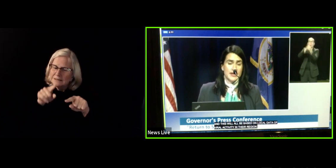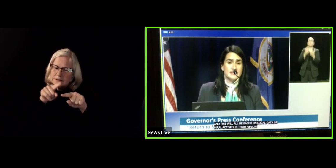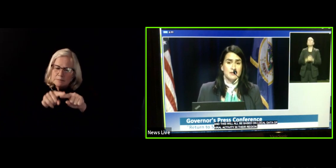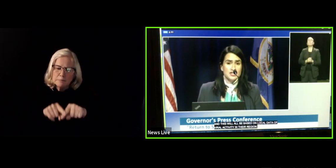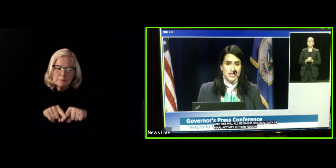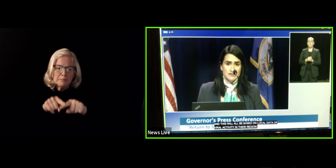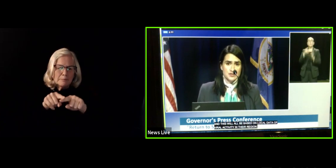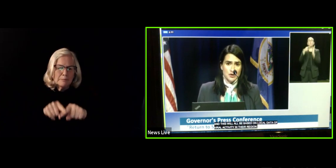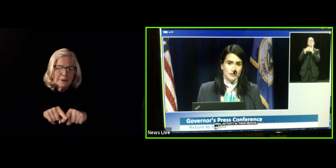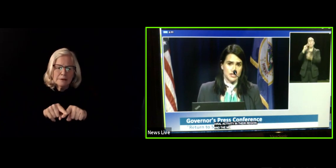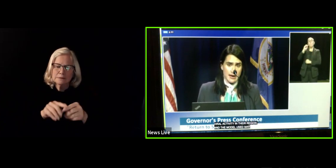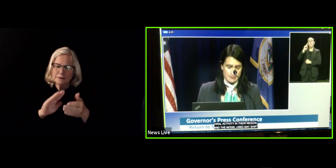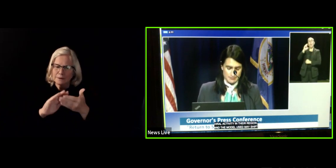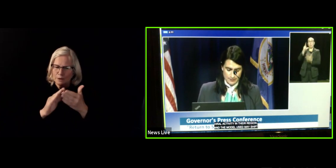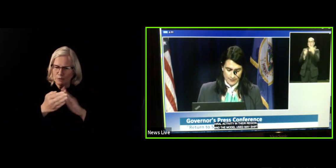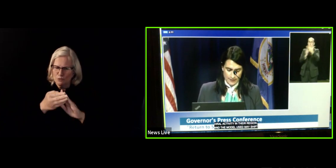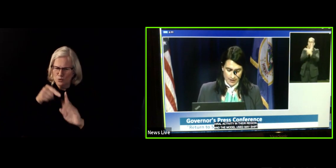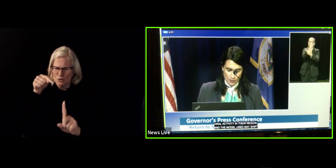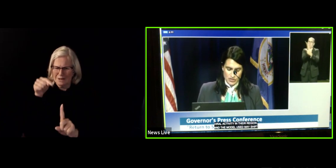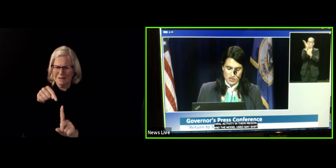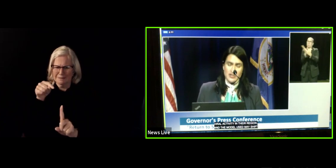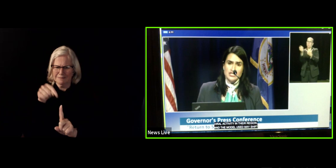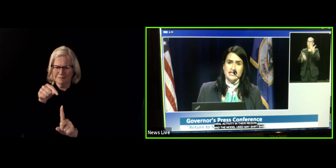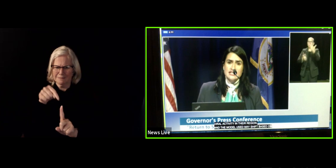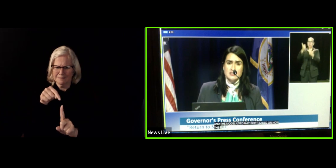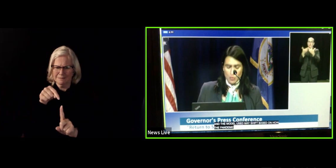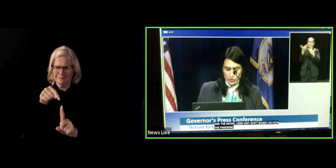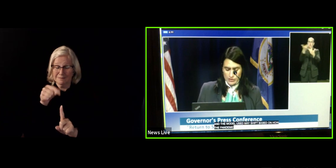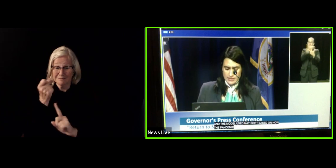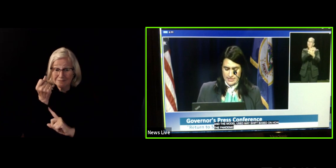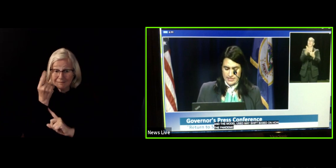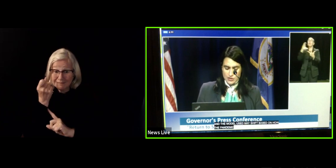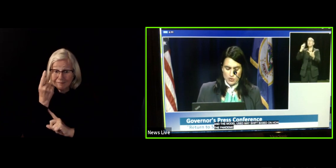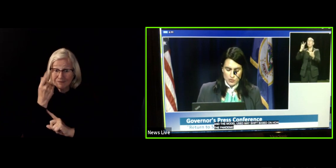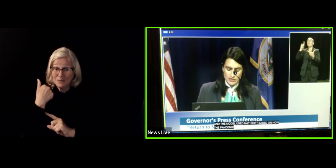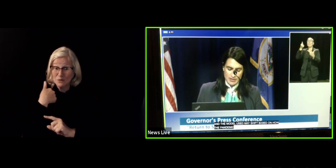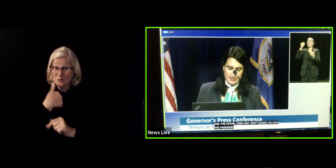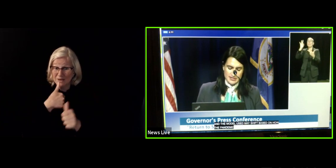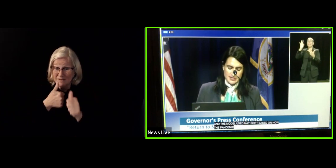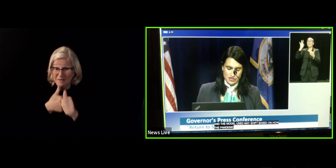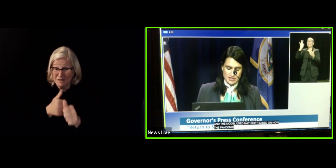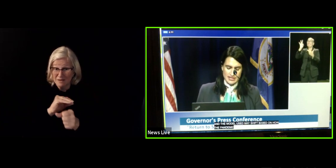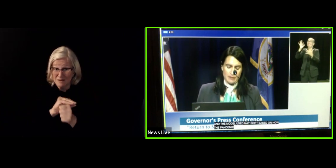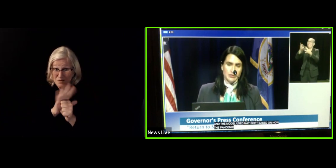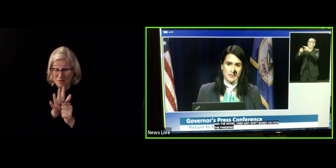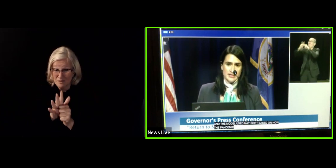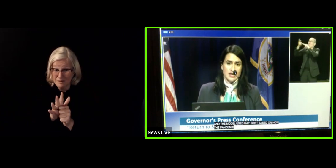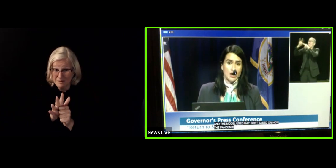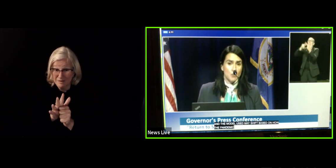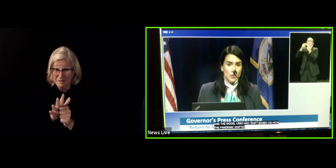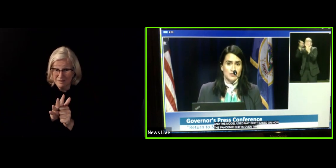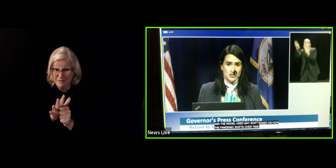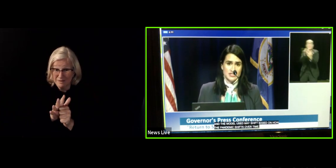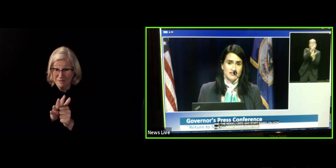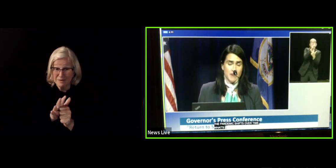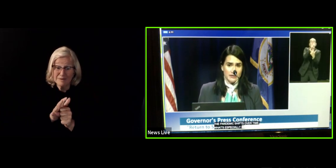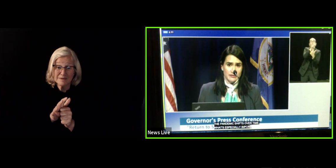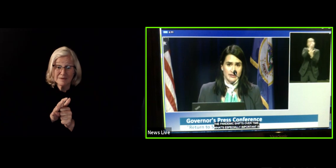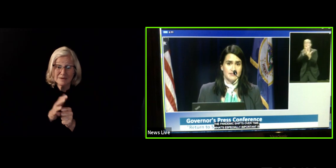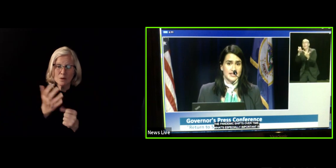the pandemic shifts over time. What's especially important is that schools can make the decision to implement a more